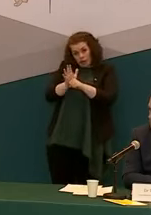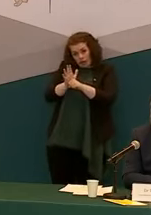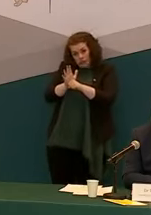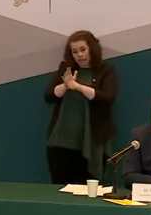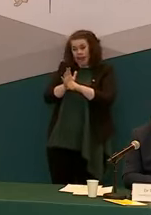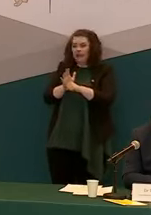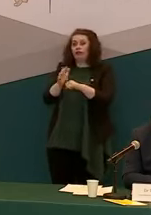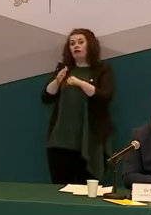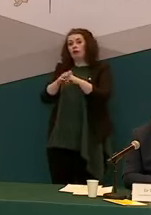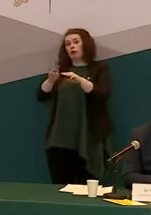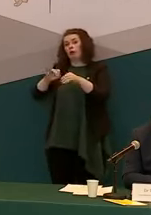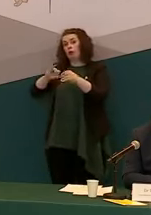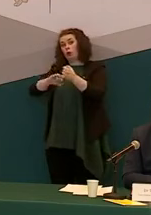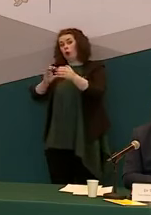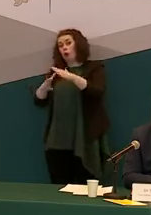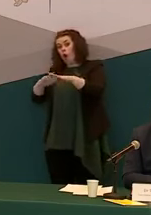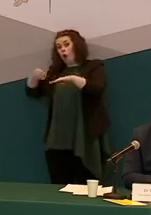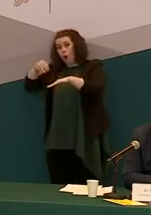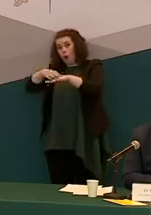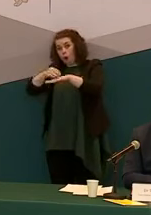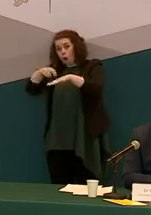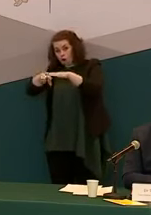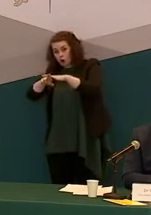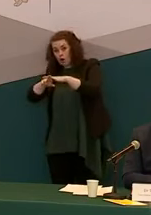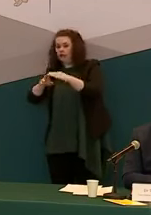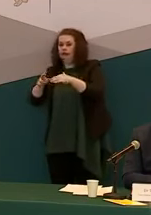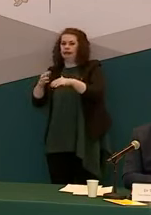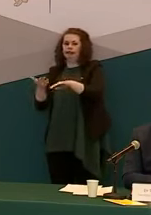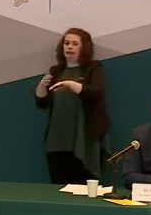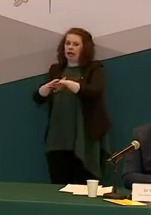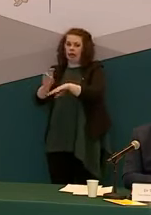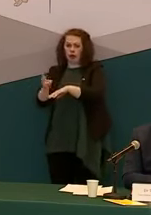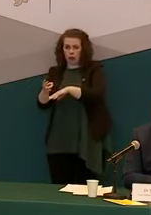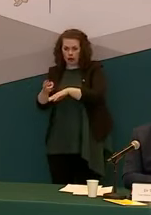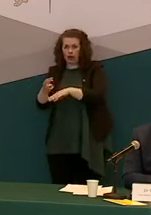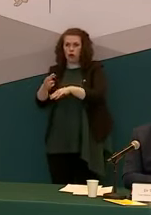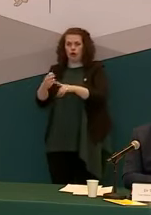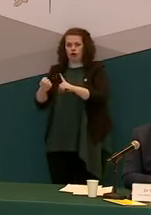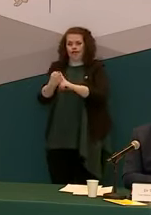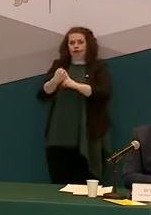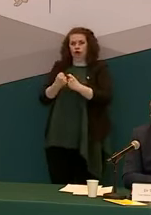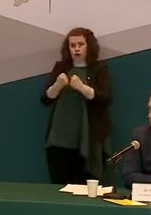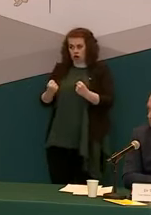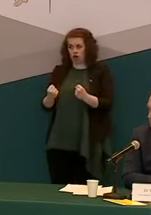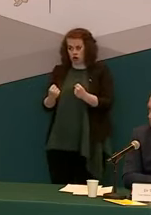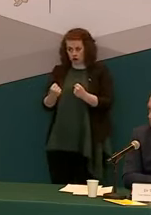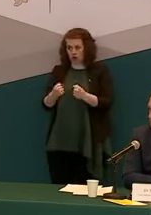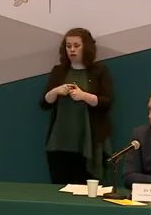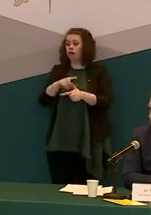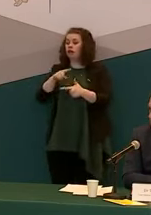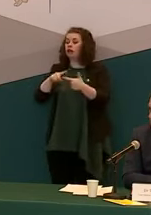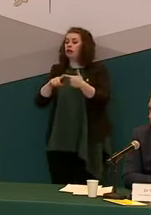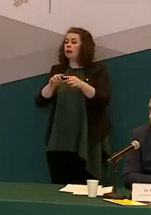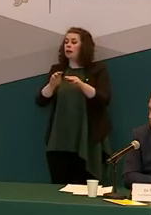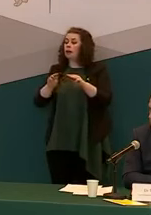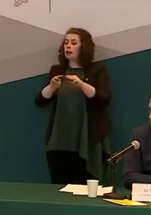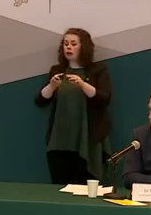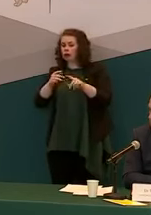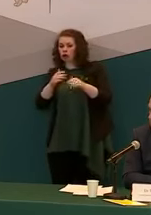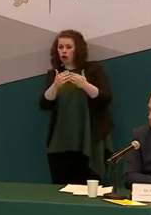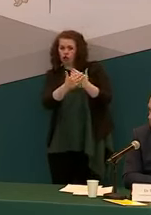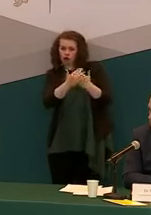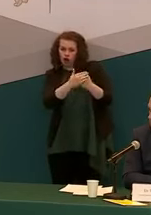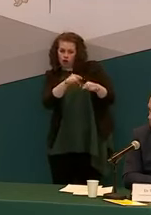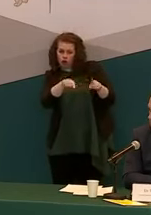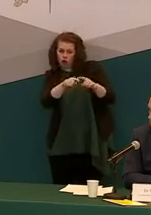people. And the second thing we know from clinical experience is it presents differently in older people. Those classical symptoms we see in younger people, cough